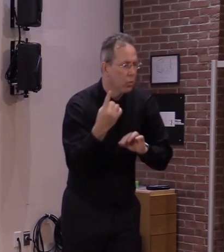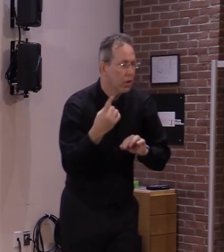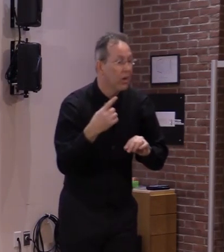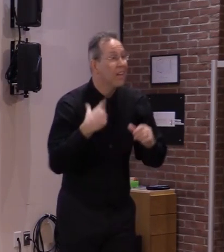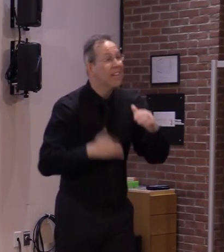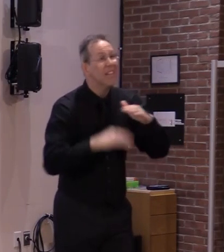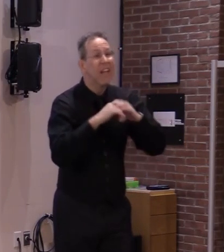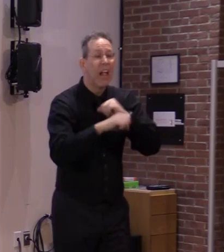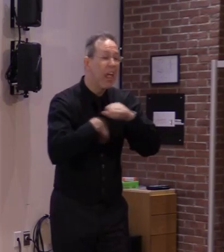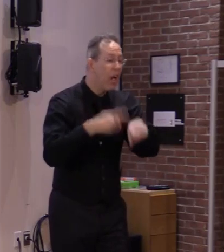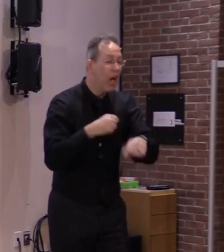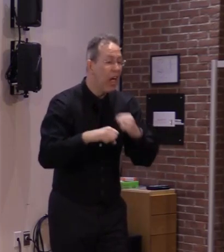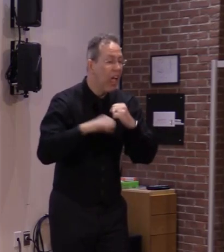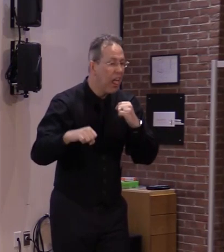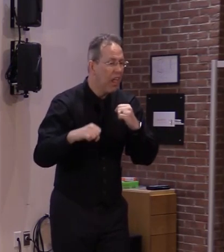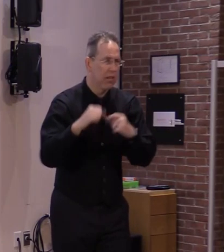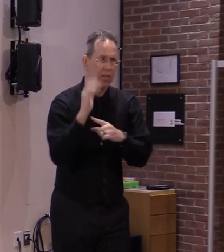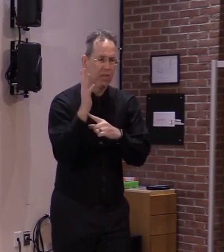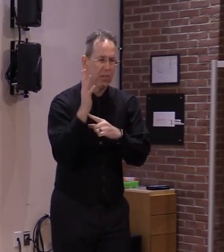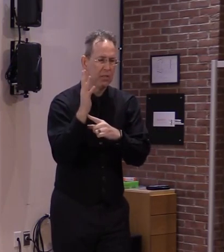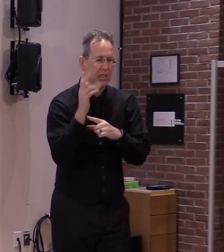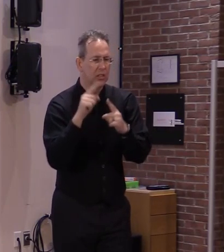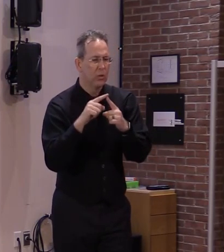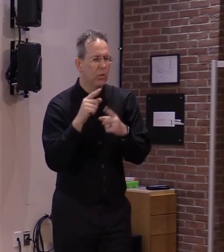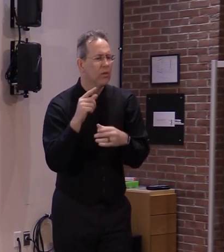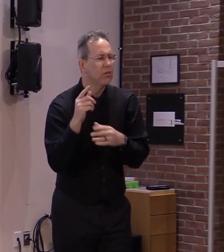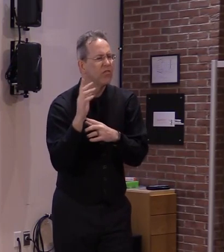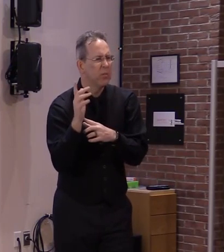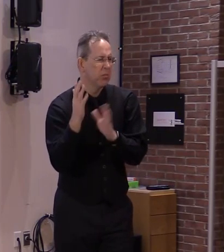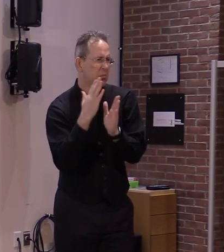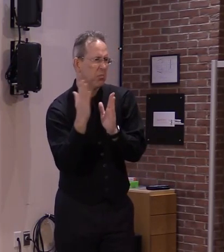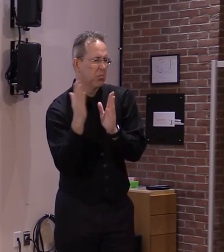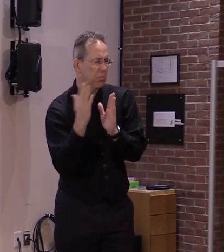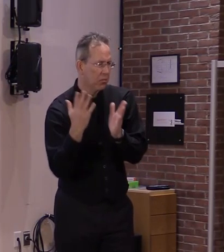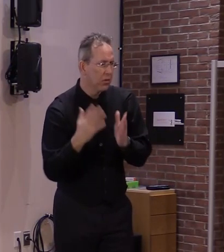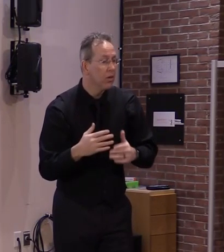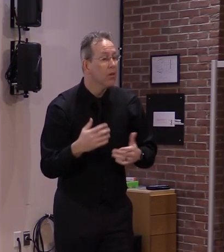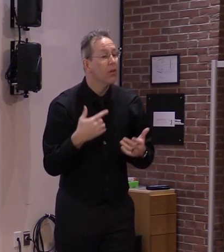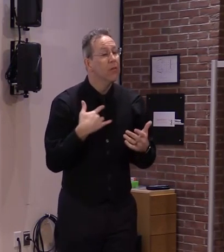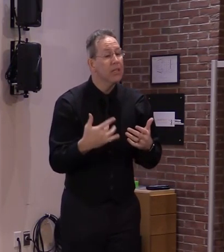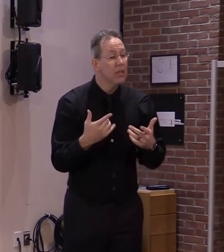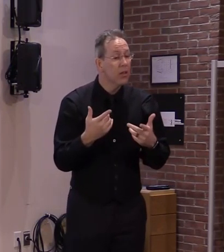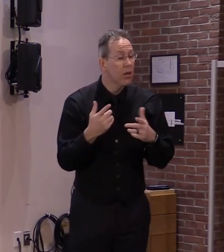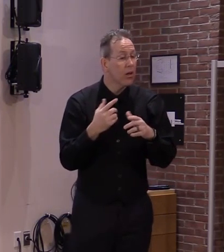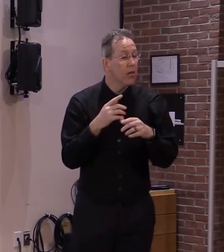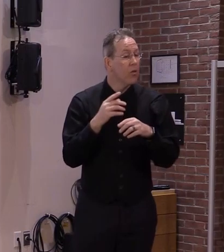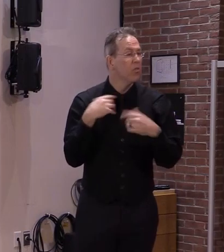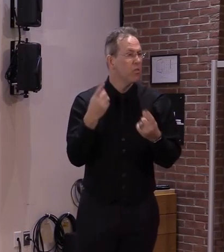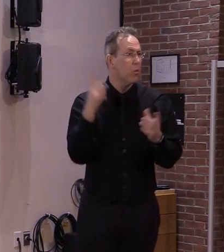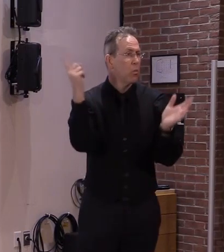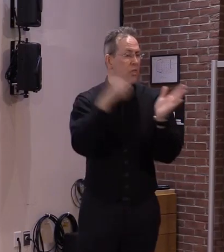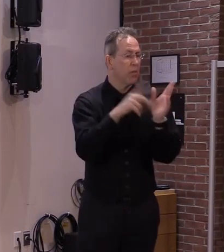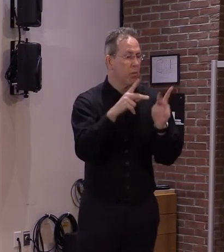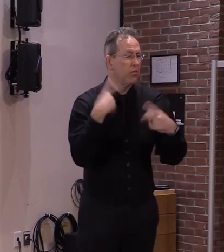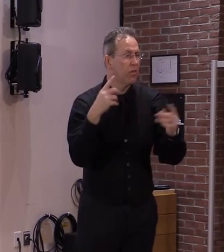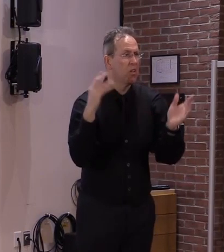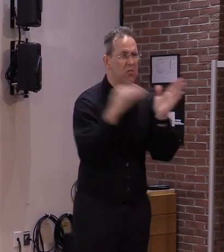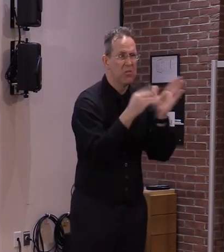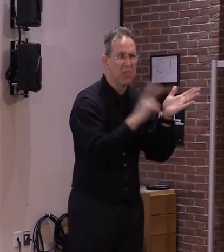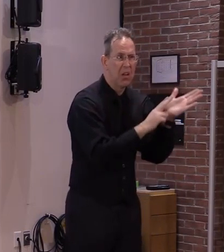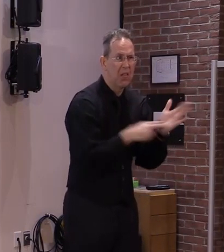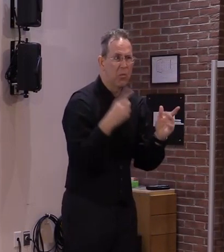11,000 Vermonters have registered, nearly one-third of the eligible Vermont population in